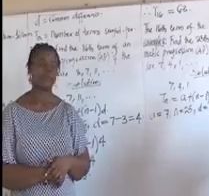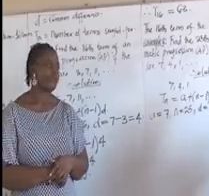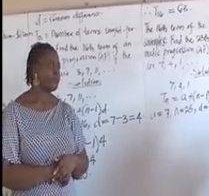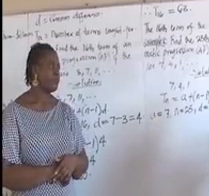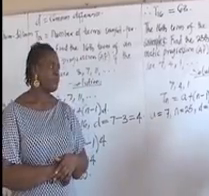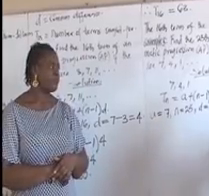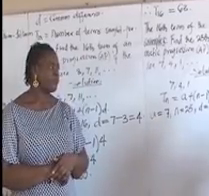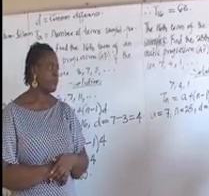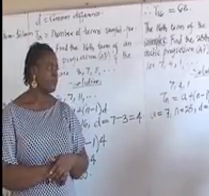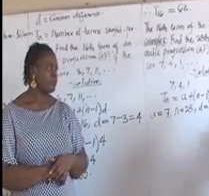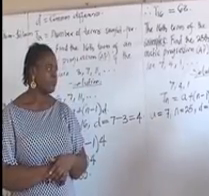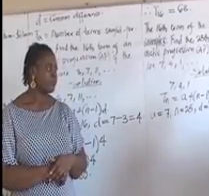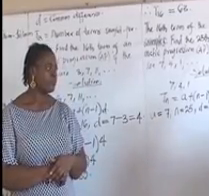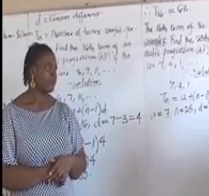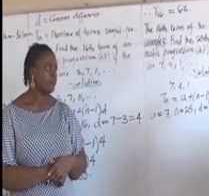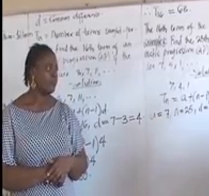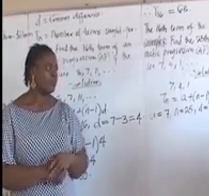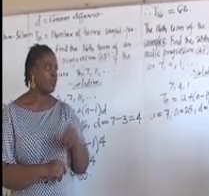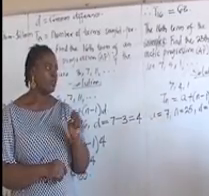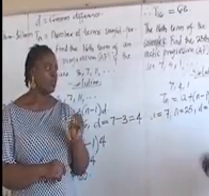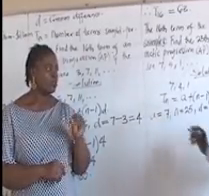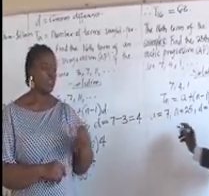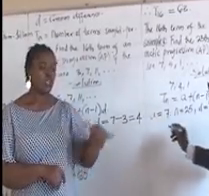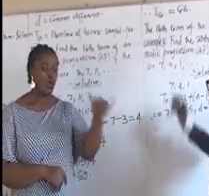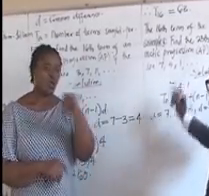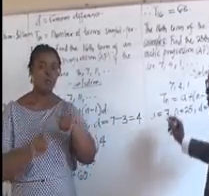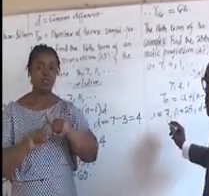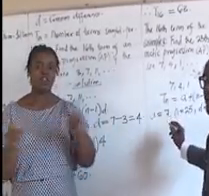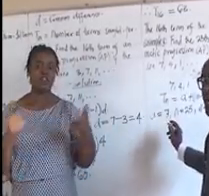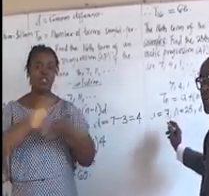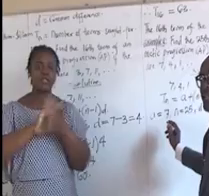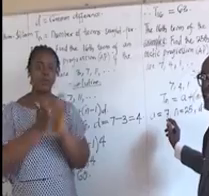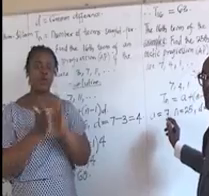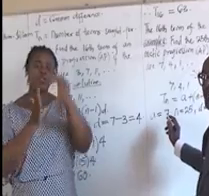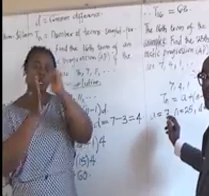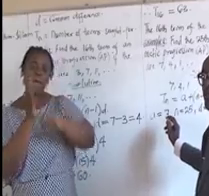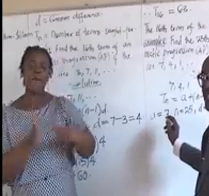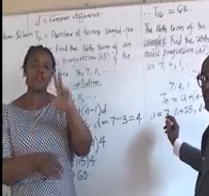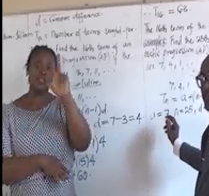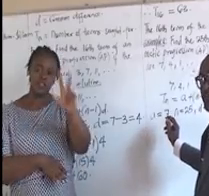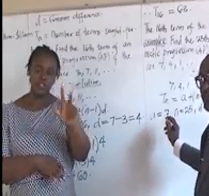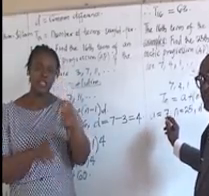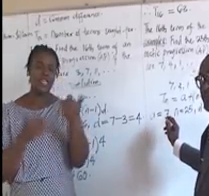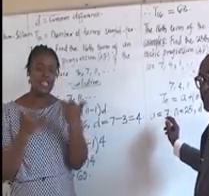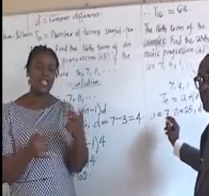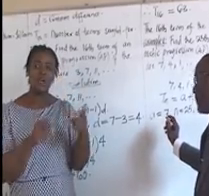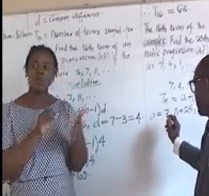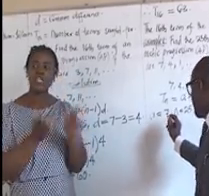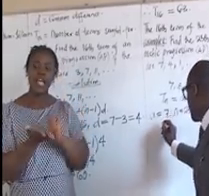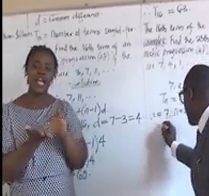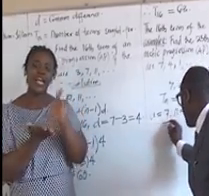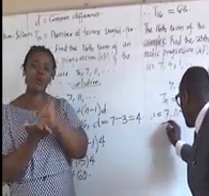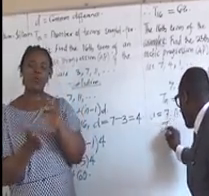So minus 3 is our answer for the common difference. So we calculate the 25th position